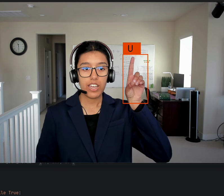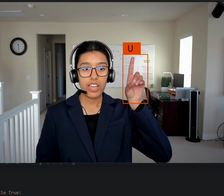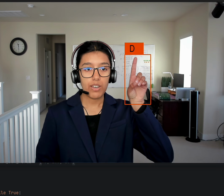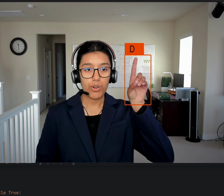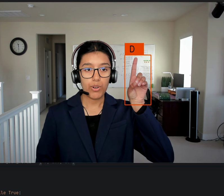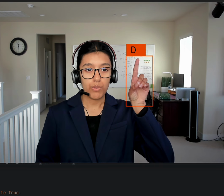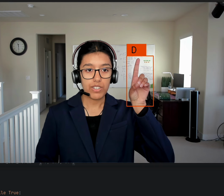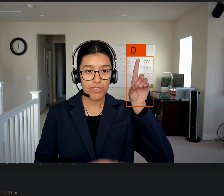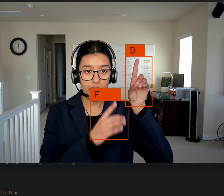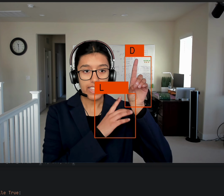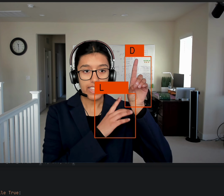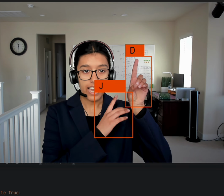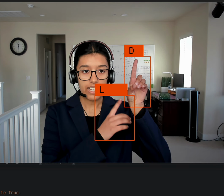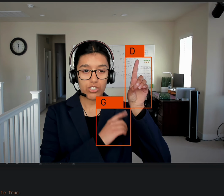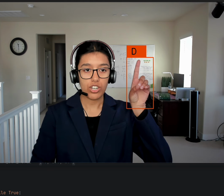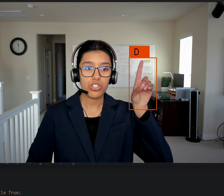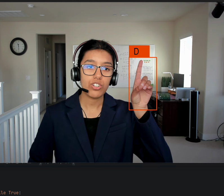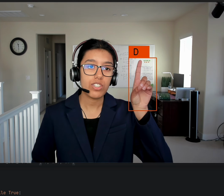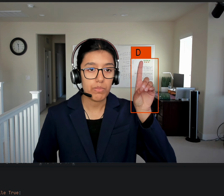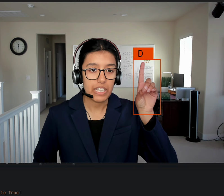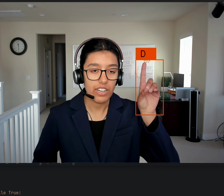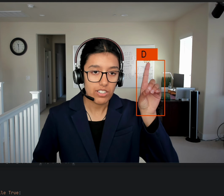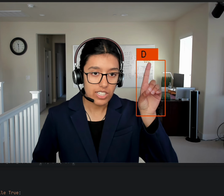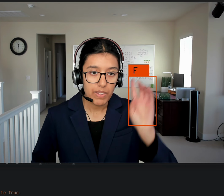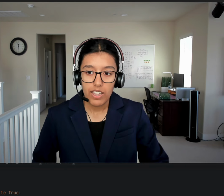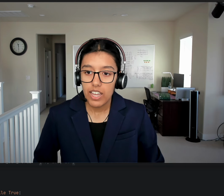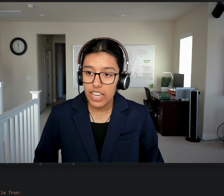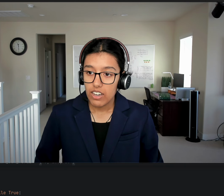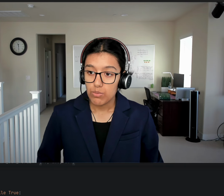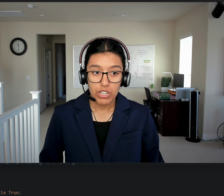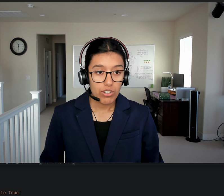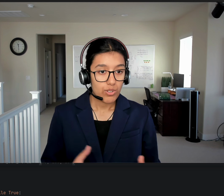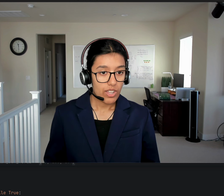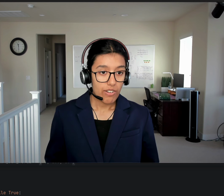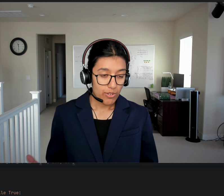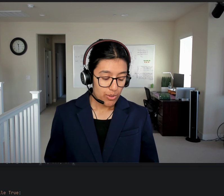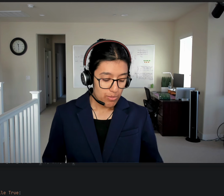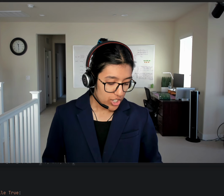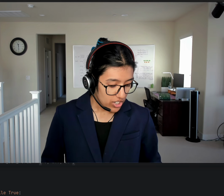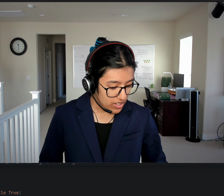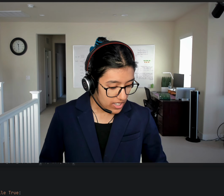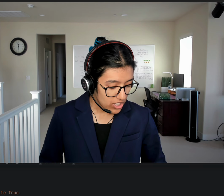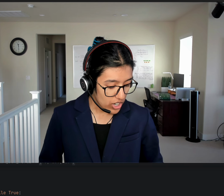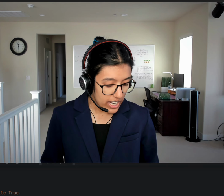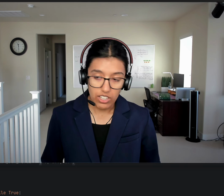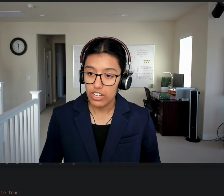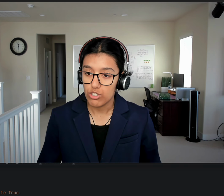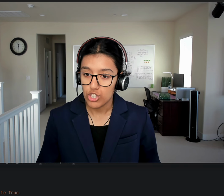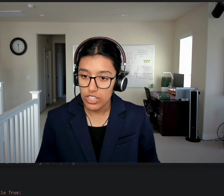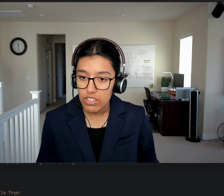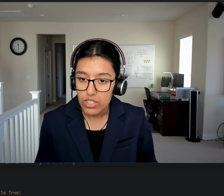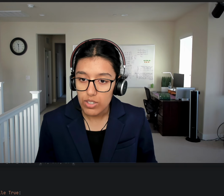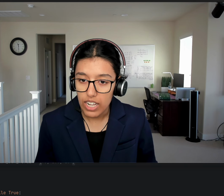get, it will always find that ASL gesture to be the letter D. And we can also do that for a few more gestures. Let's try the